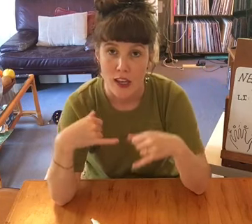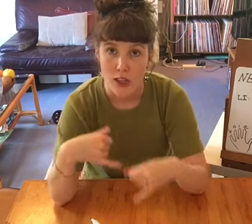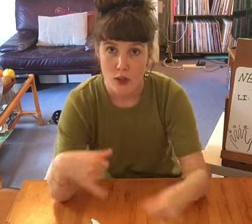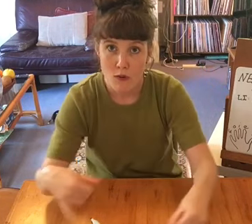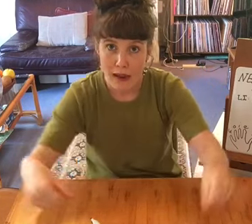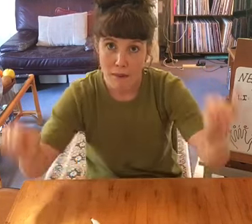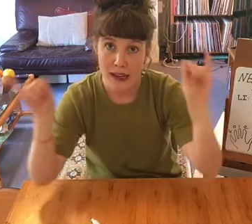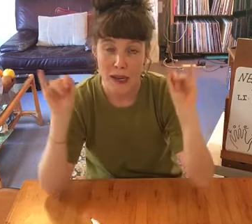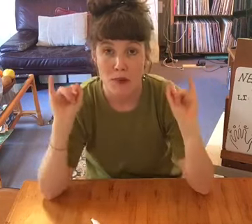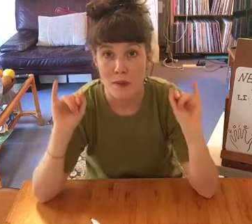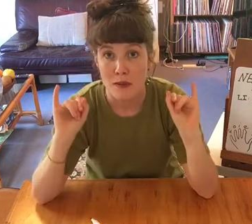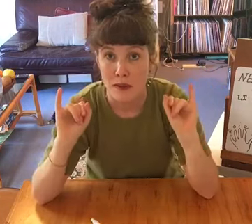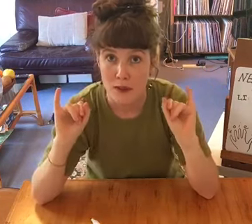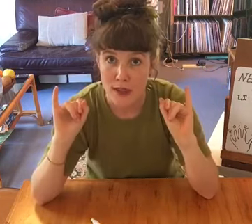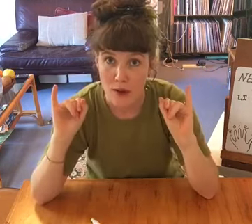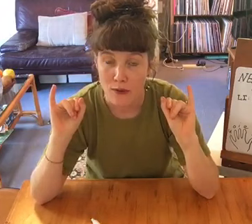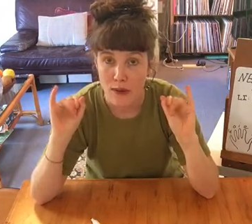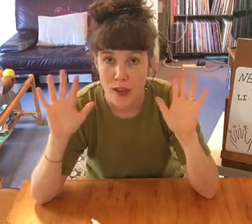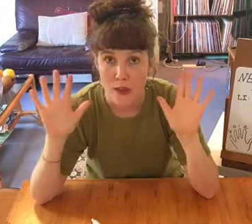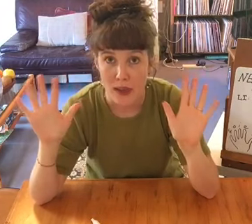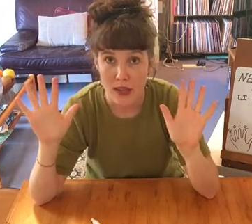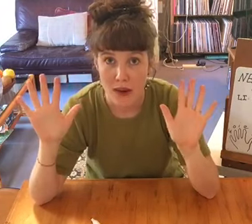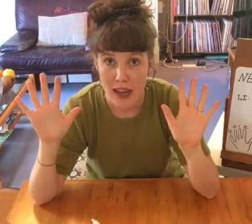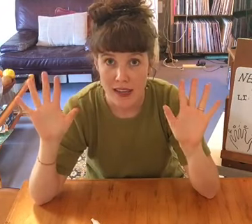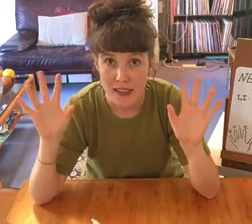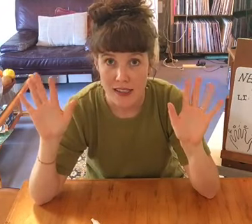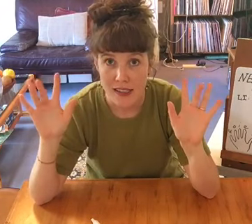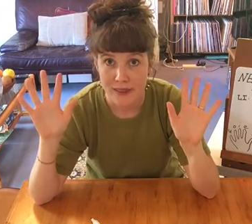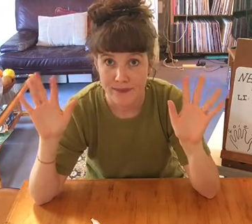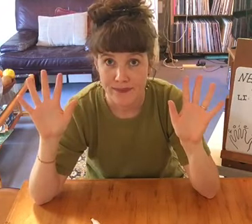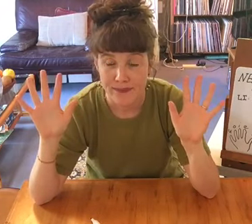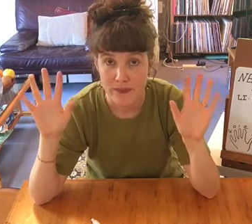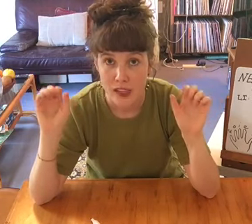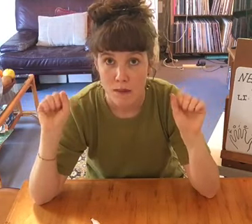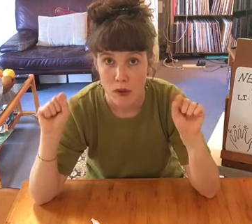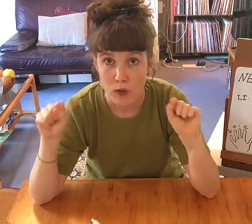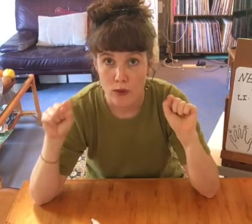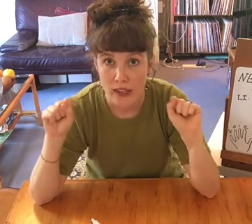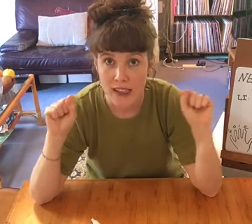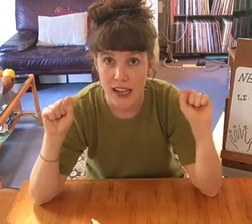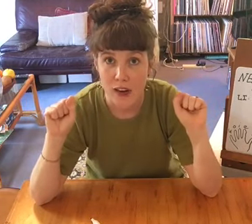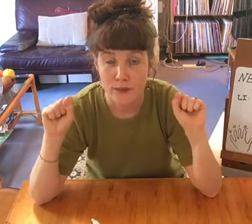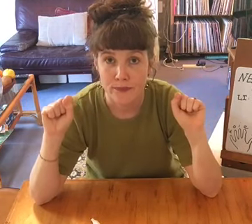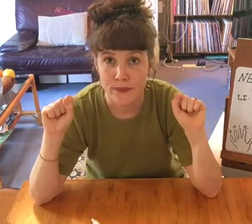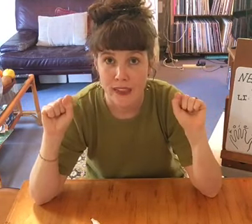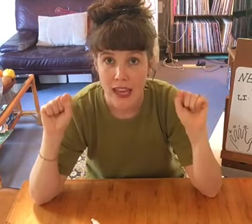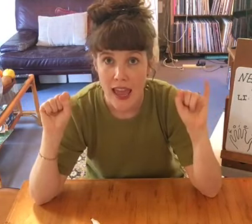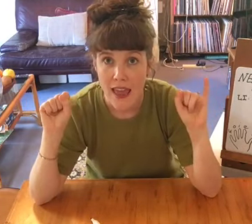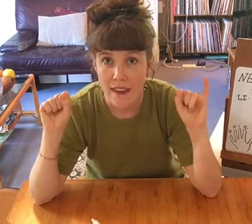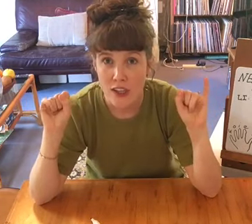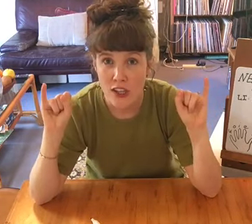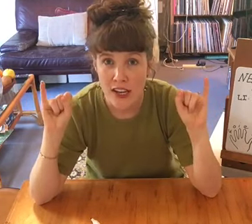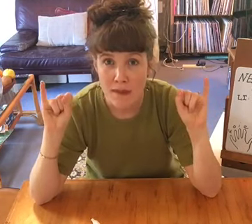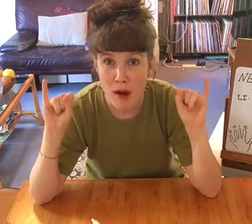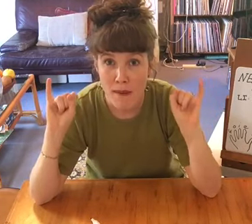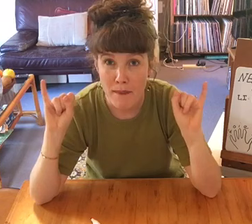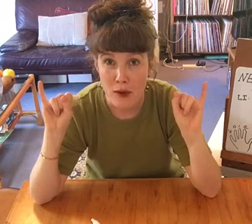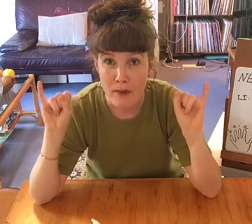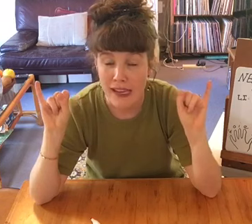You make a pinky promise with yourself. So get your hands, put all your fingers down, and then just pop up your pinky